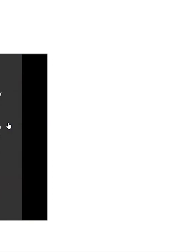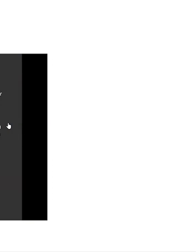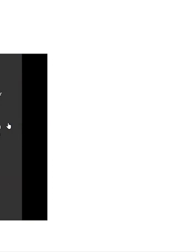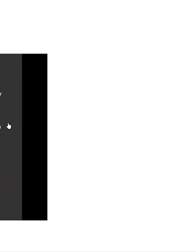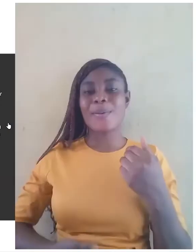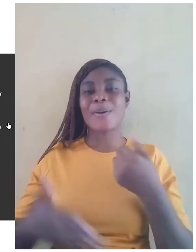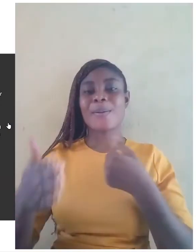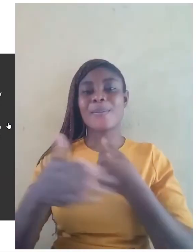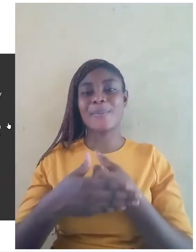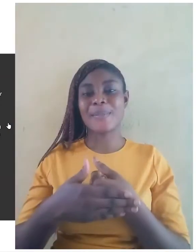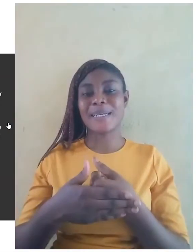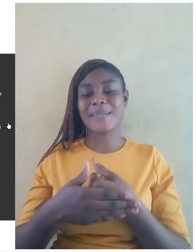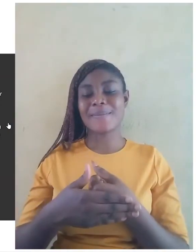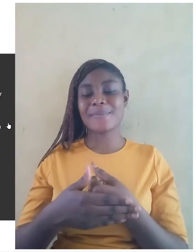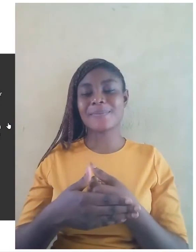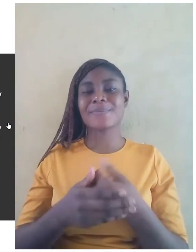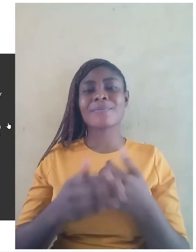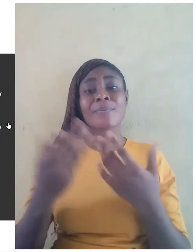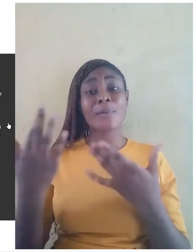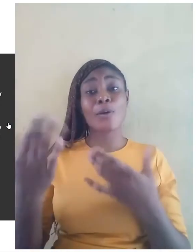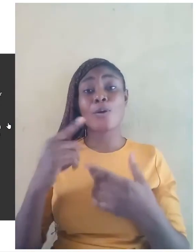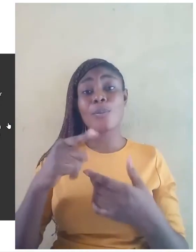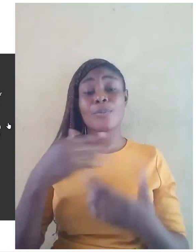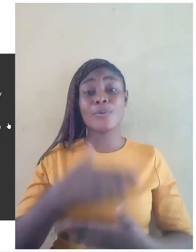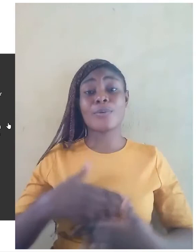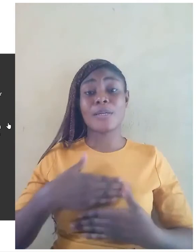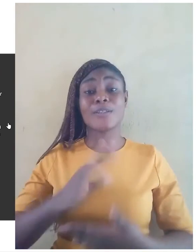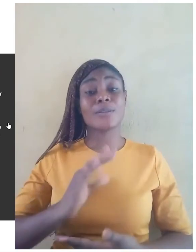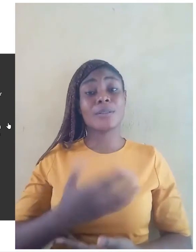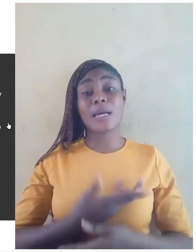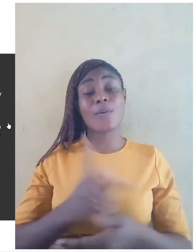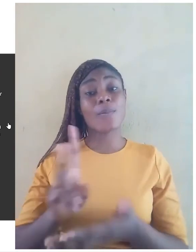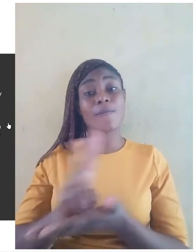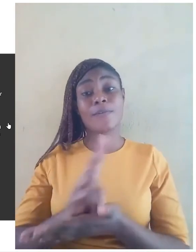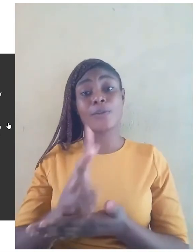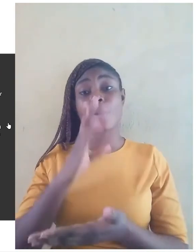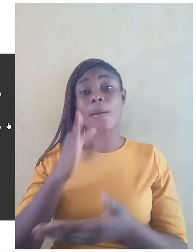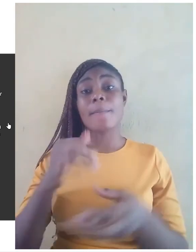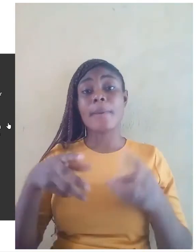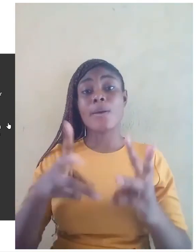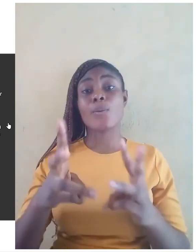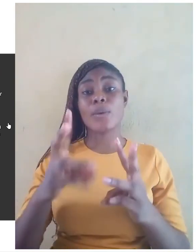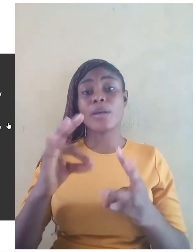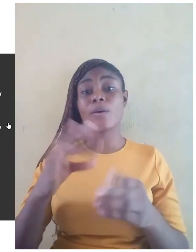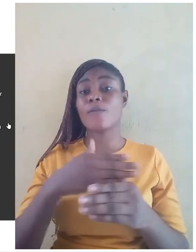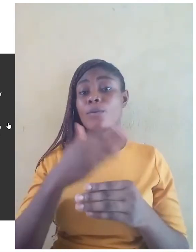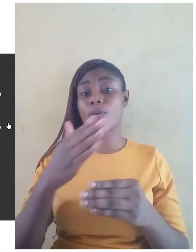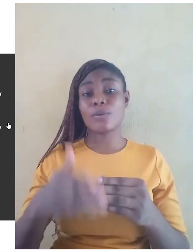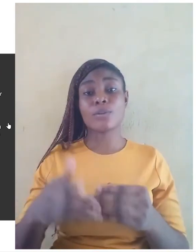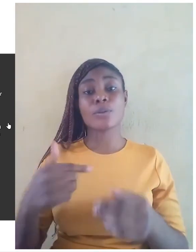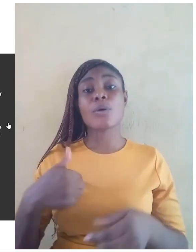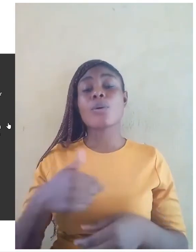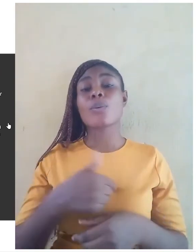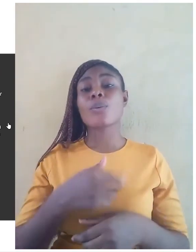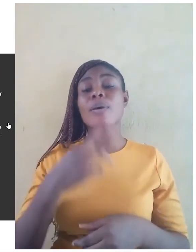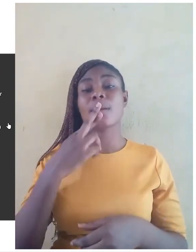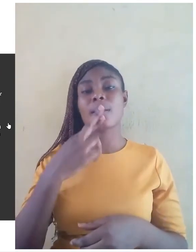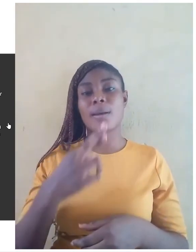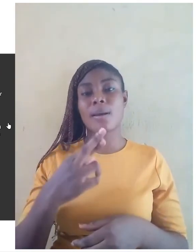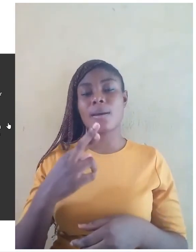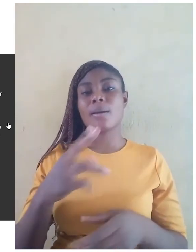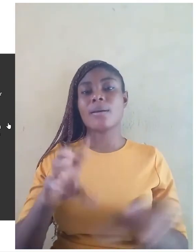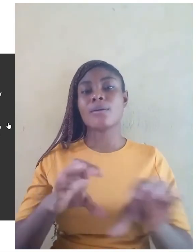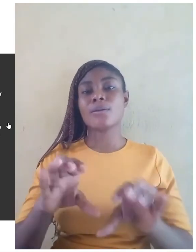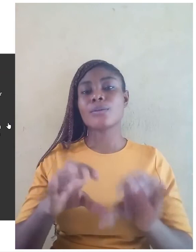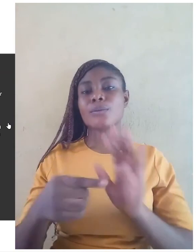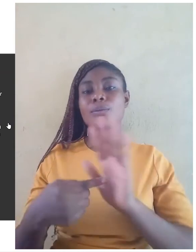I hope you enjoyed our video. So by way of conclusion, we argue in this work today